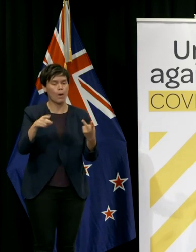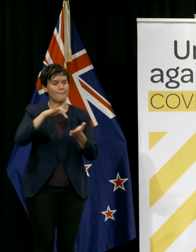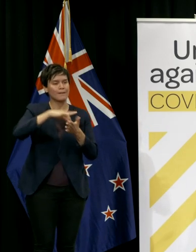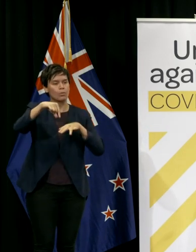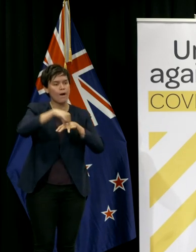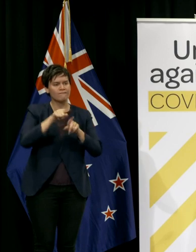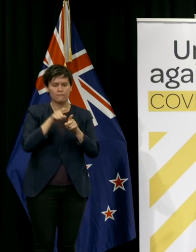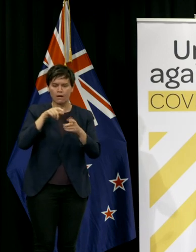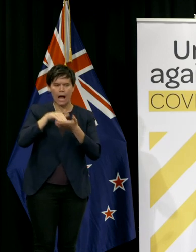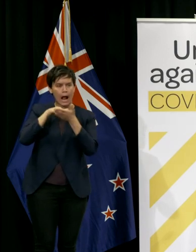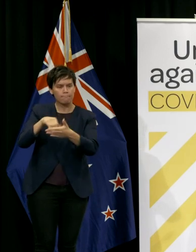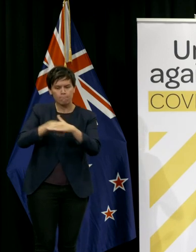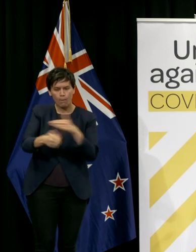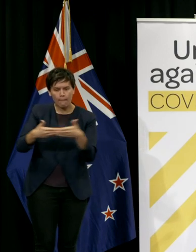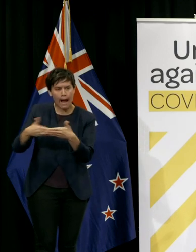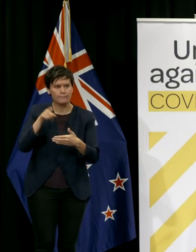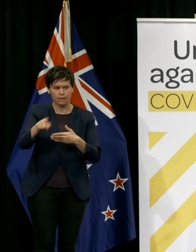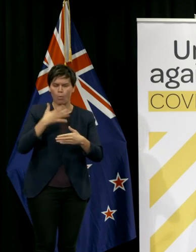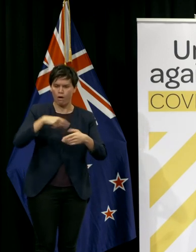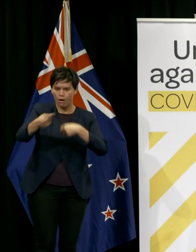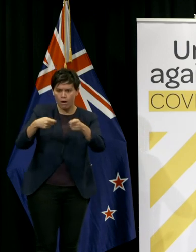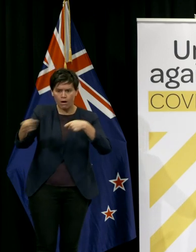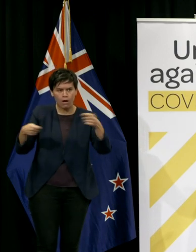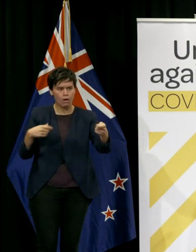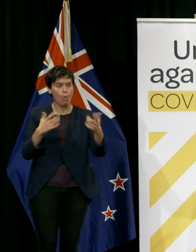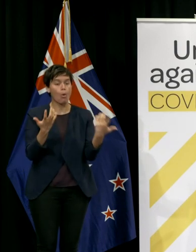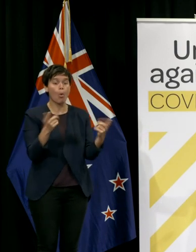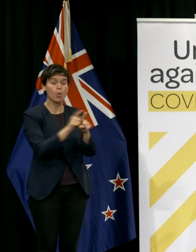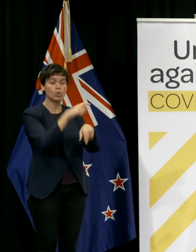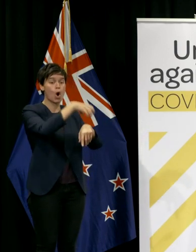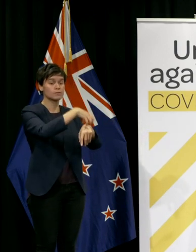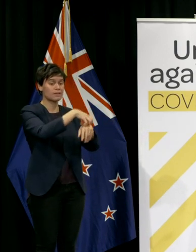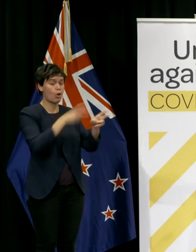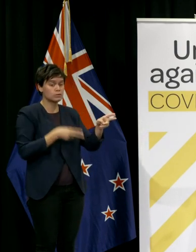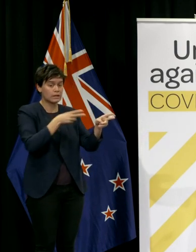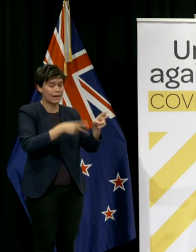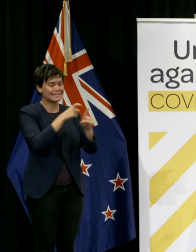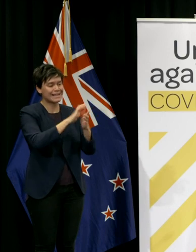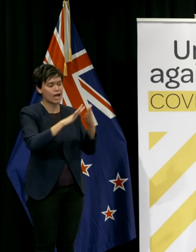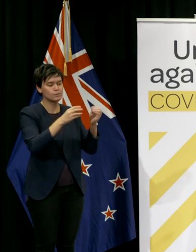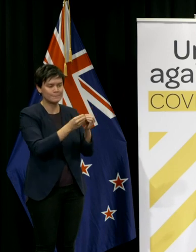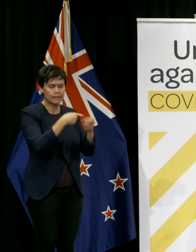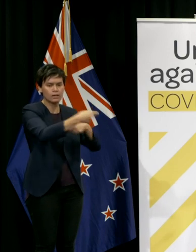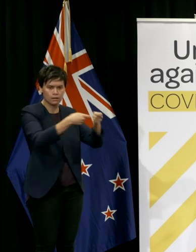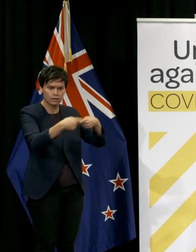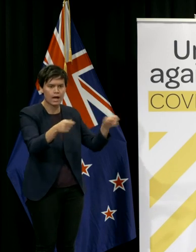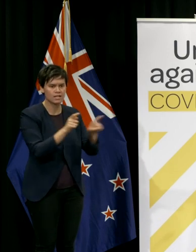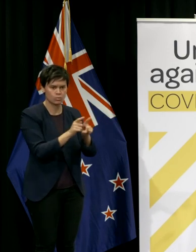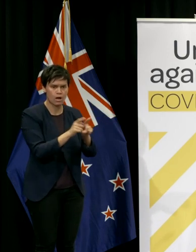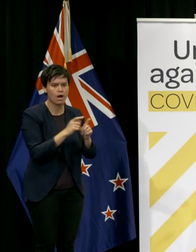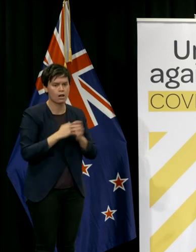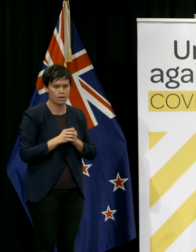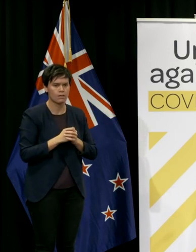obviously in primary care, they already have good supplies, and within DHB settings. I should emphasise that it's also important we use the